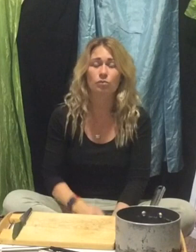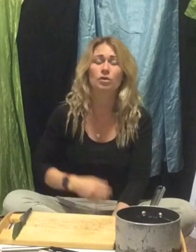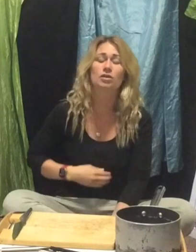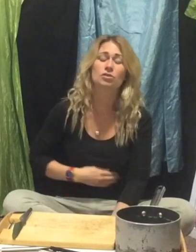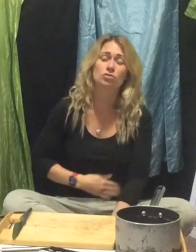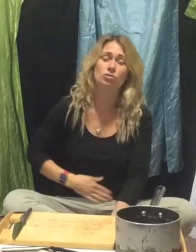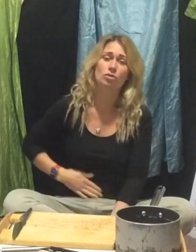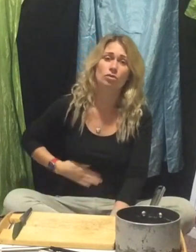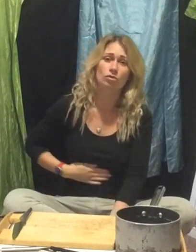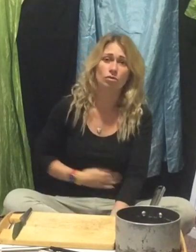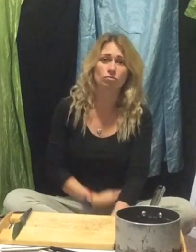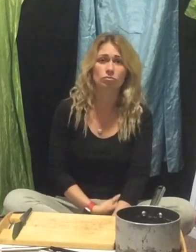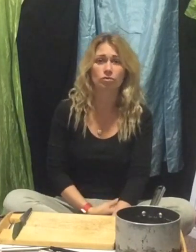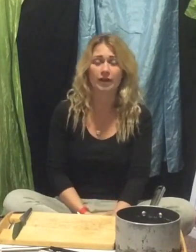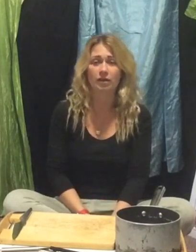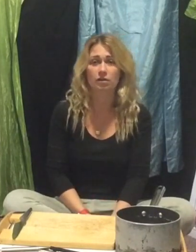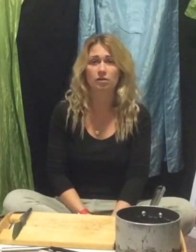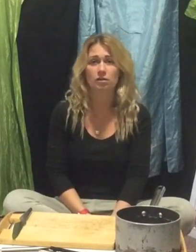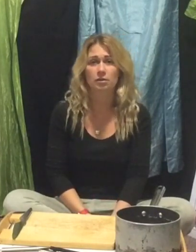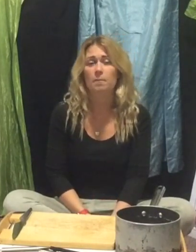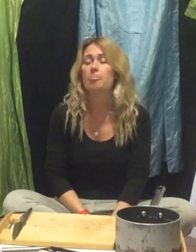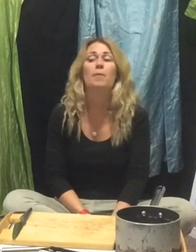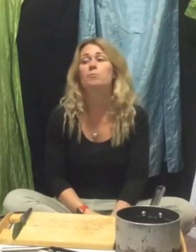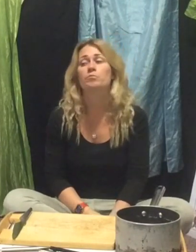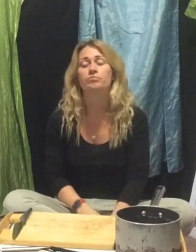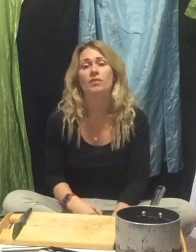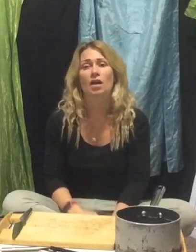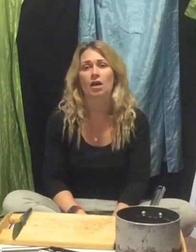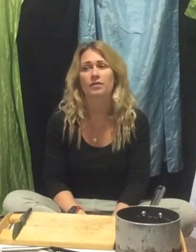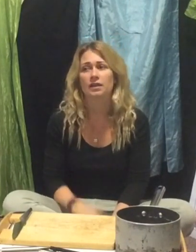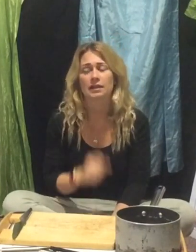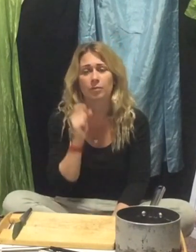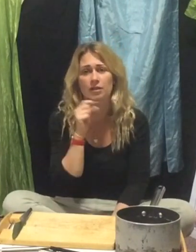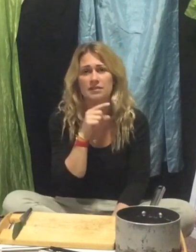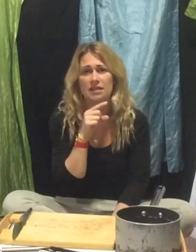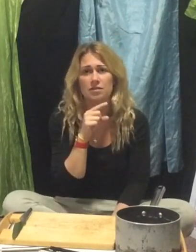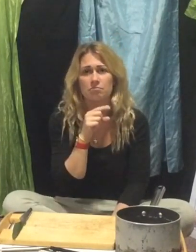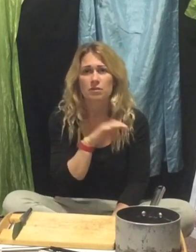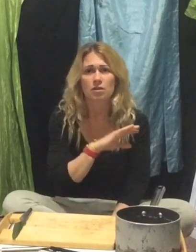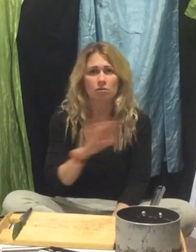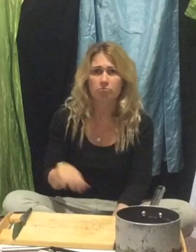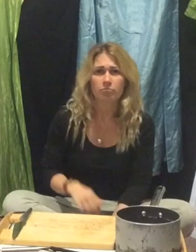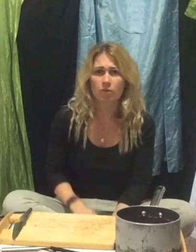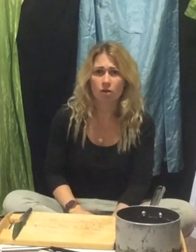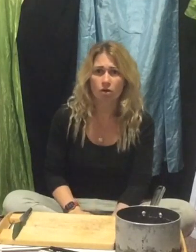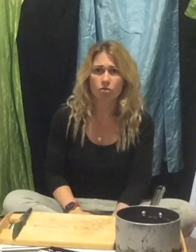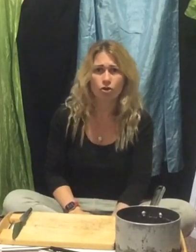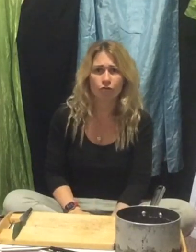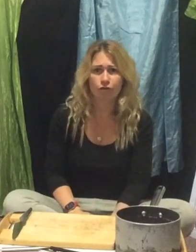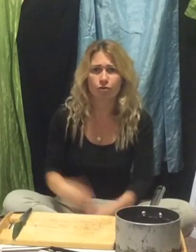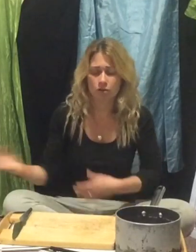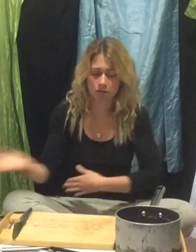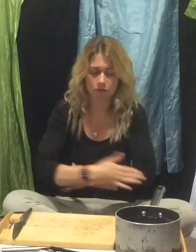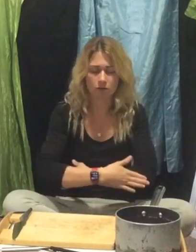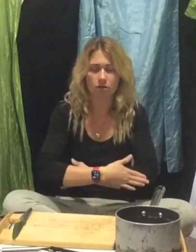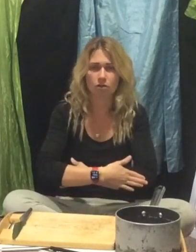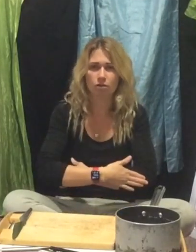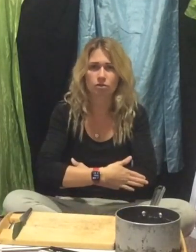We're so hungry. And the little boy said, no food, and closed the